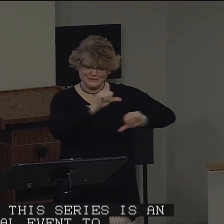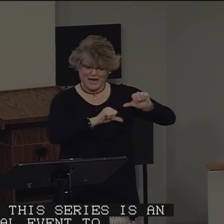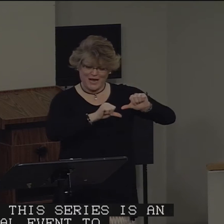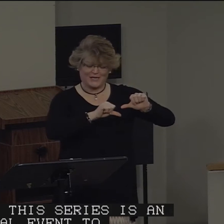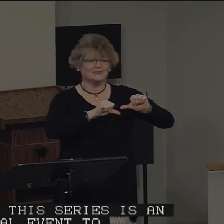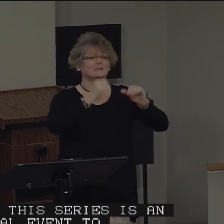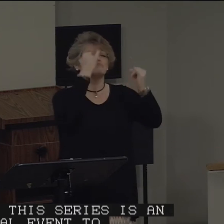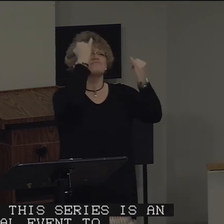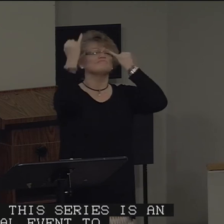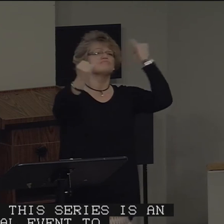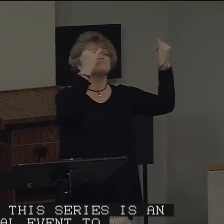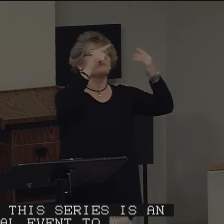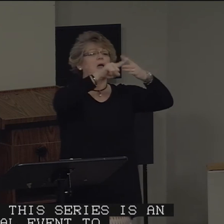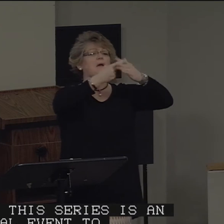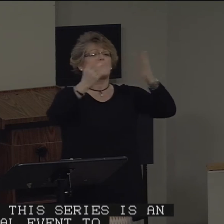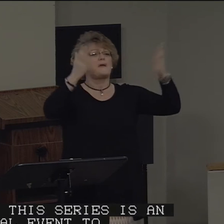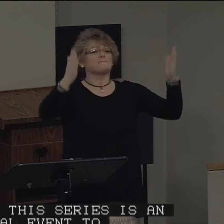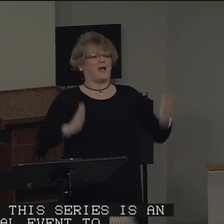recognizes